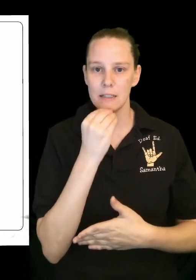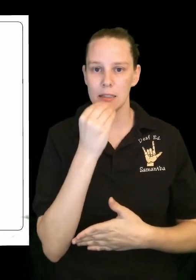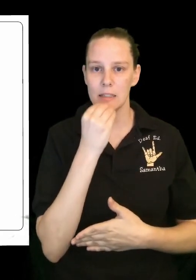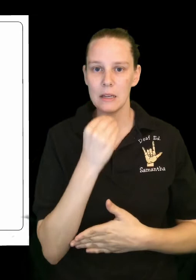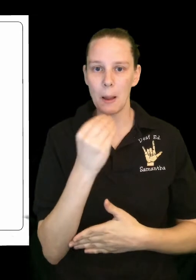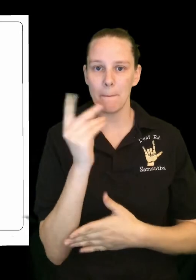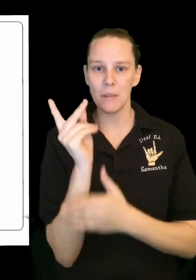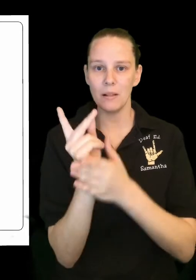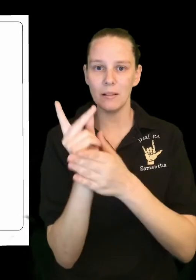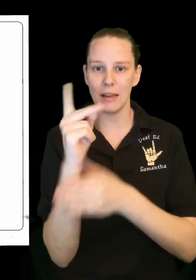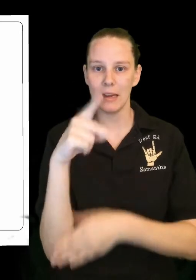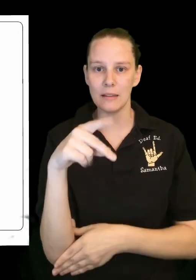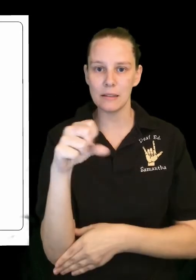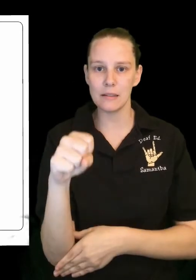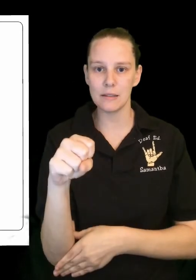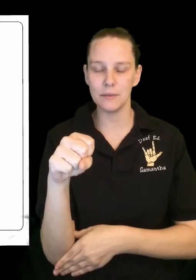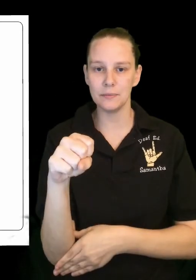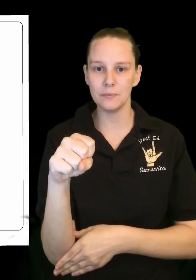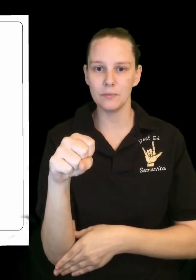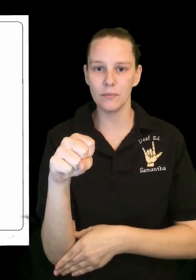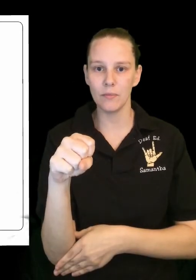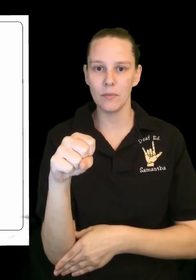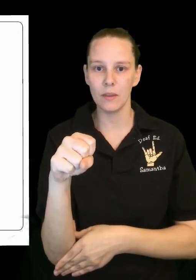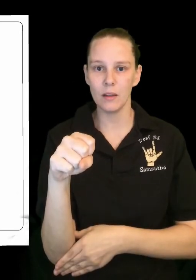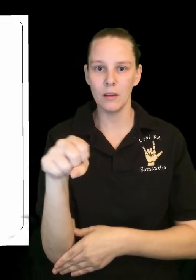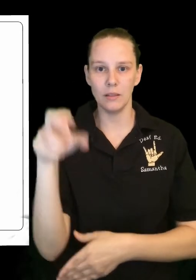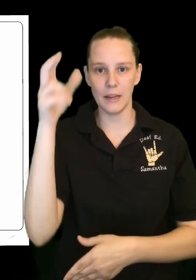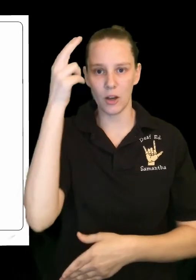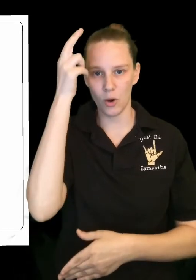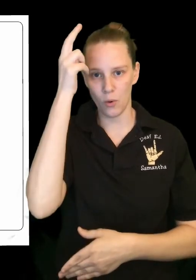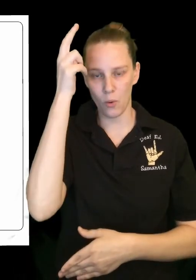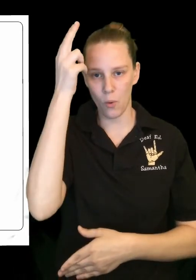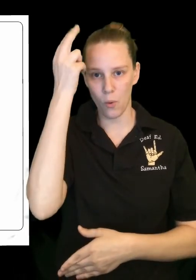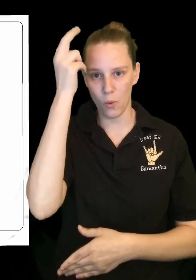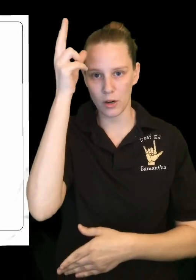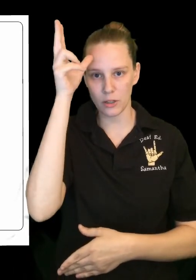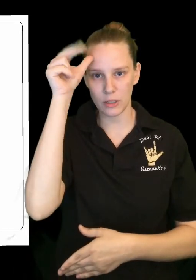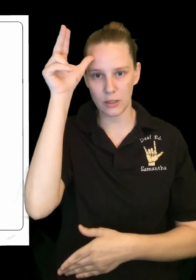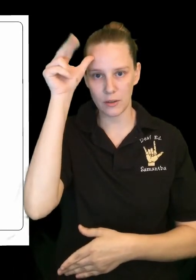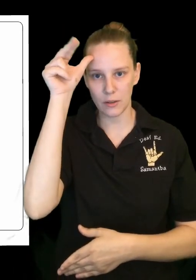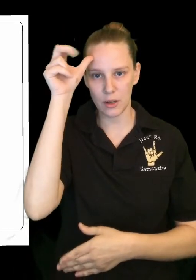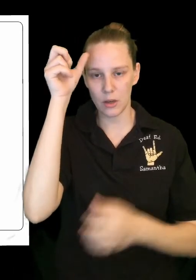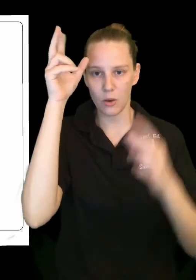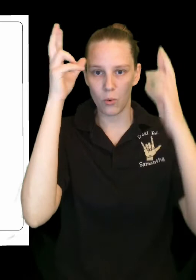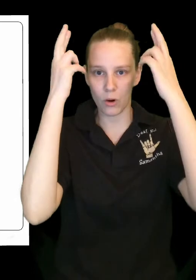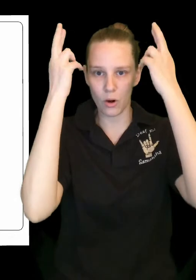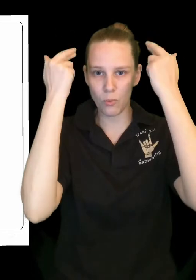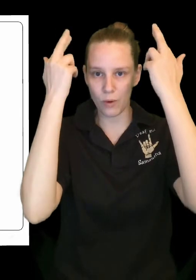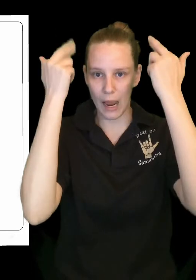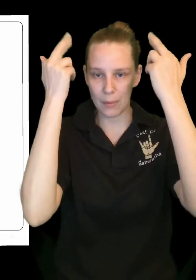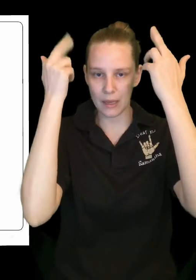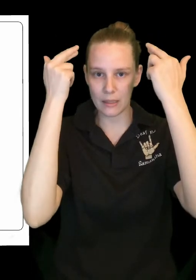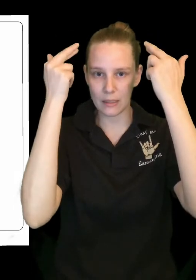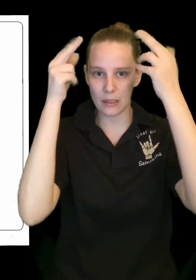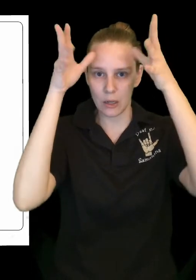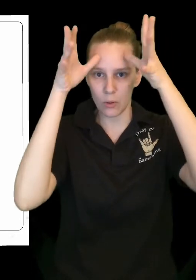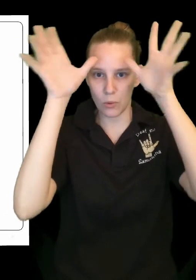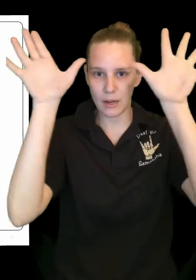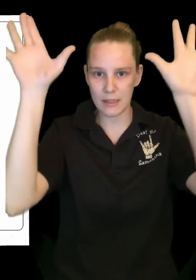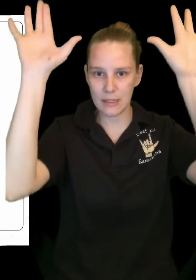eats plants, like a horse, or a rabbit, or a